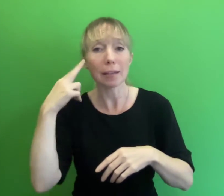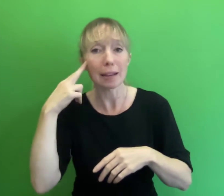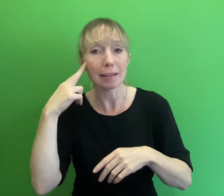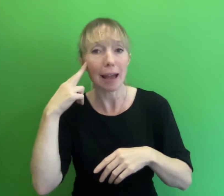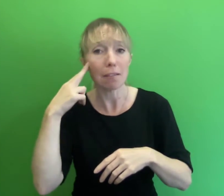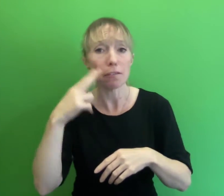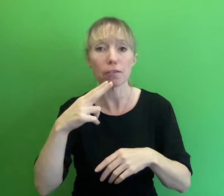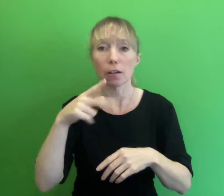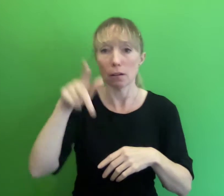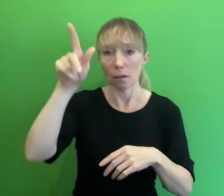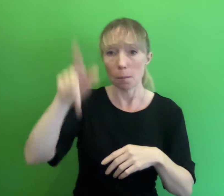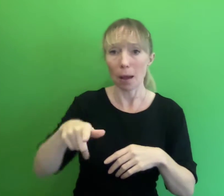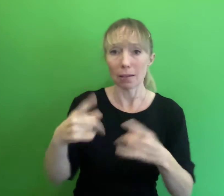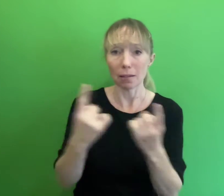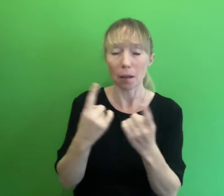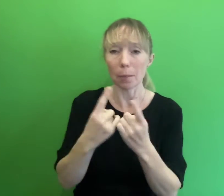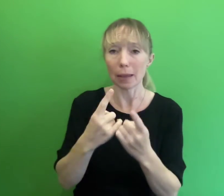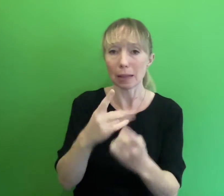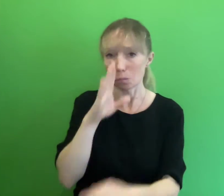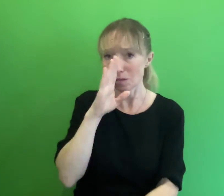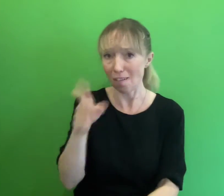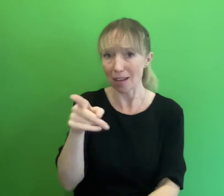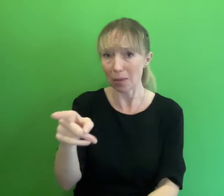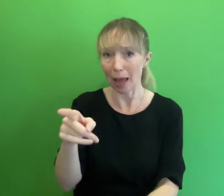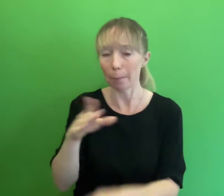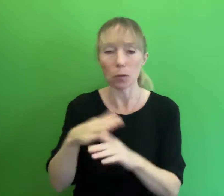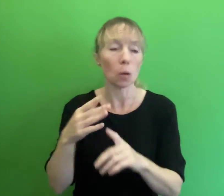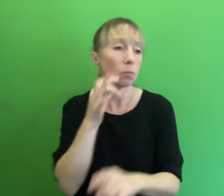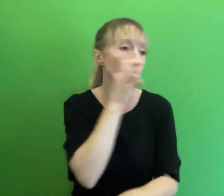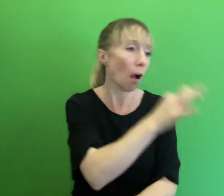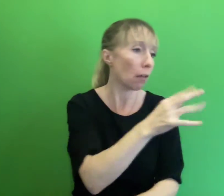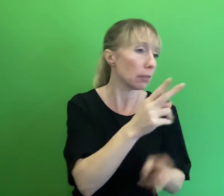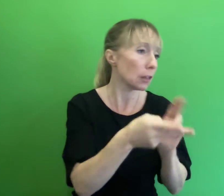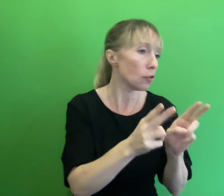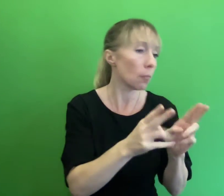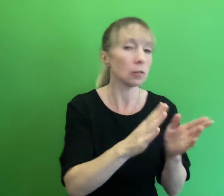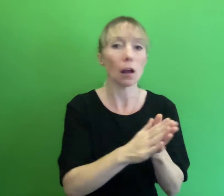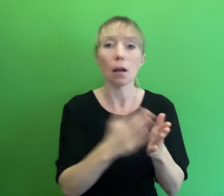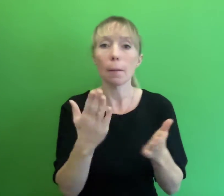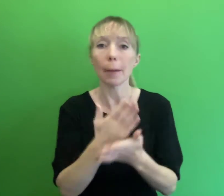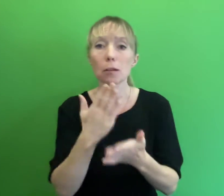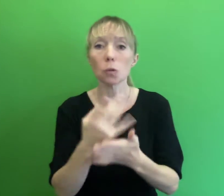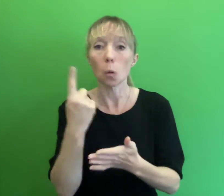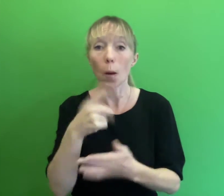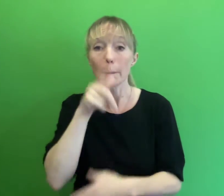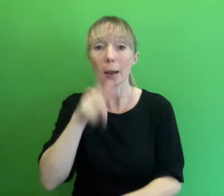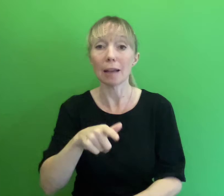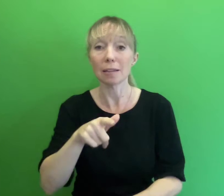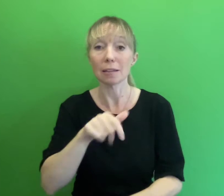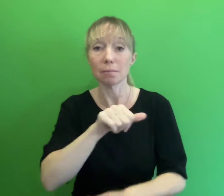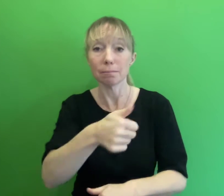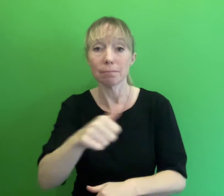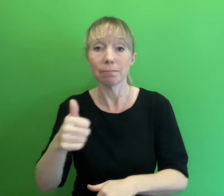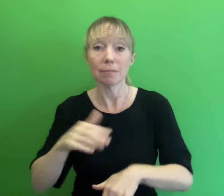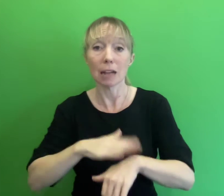them, not the interpreter. Make sure only one person is speaking at a time. All sessions